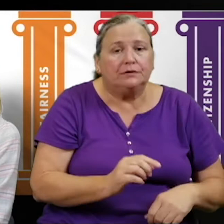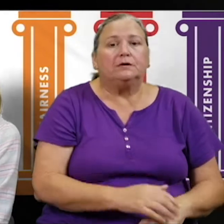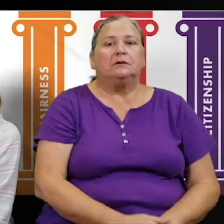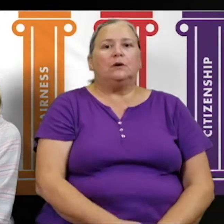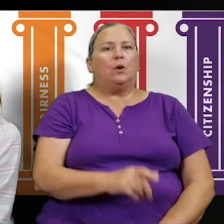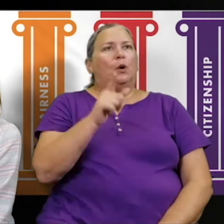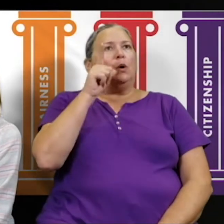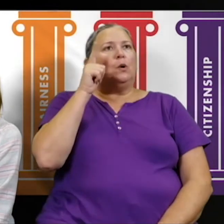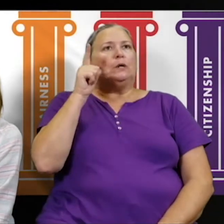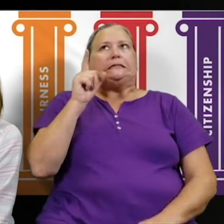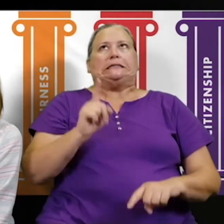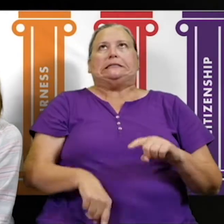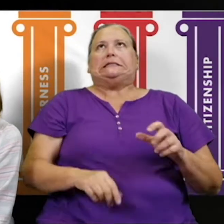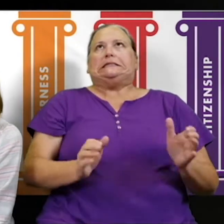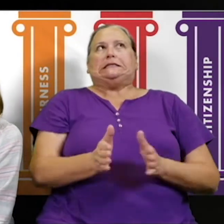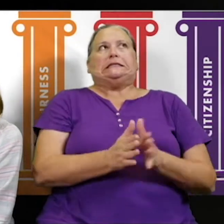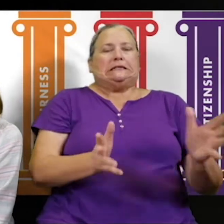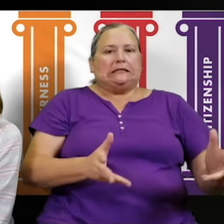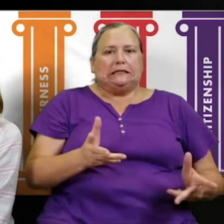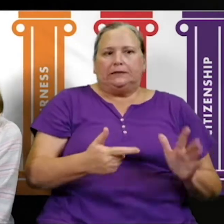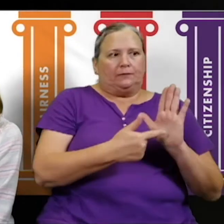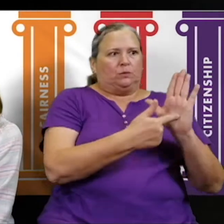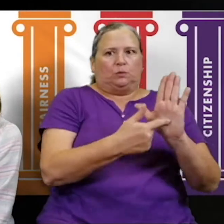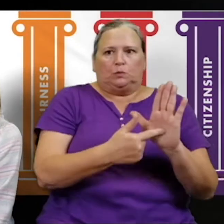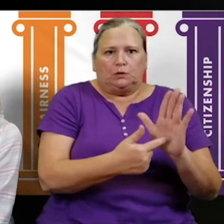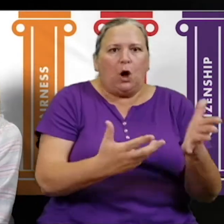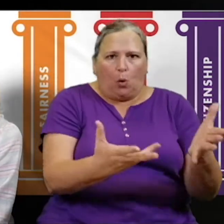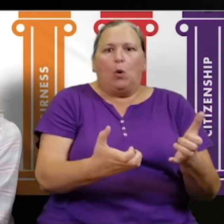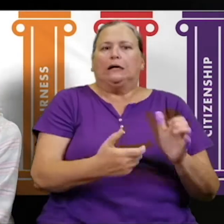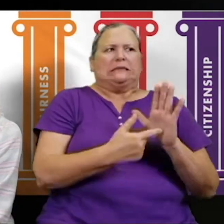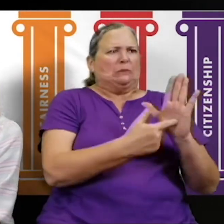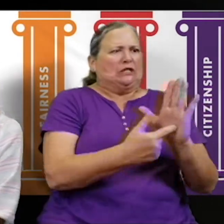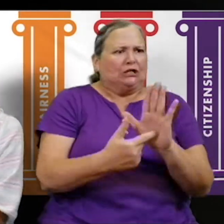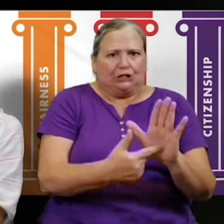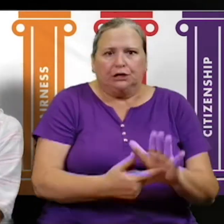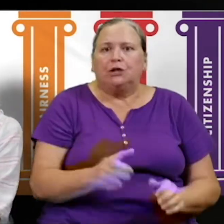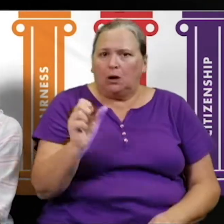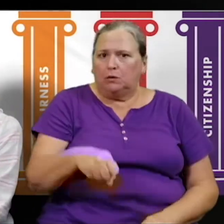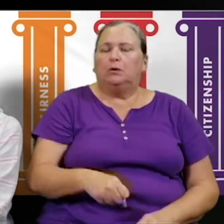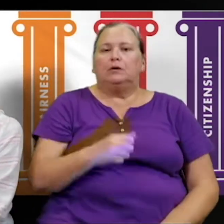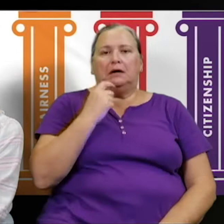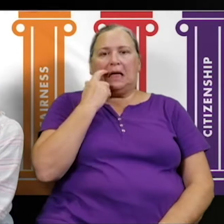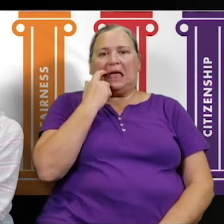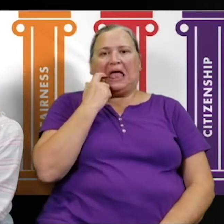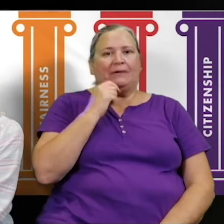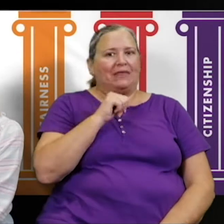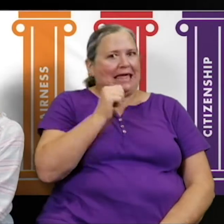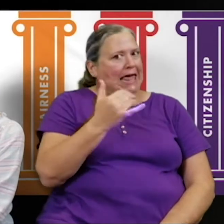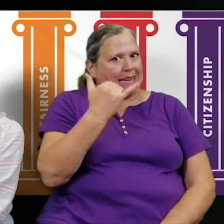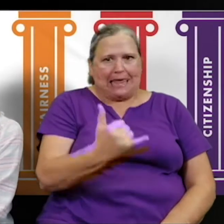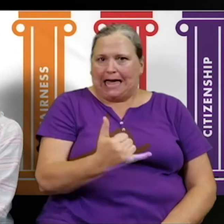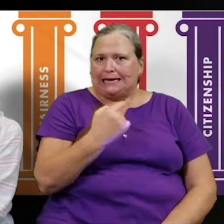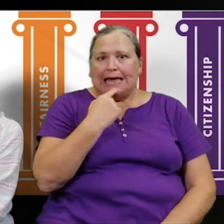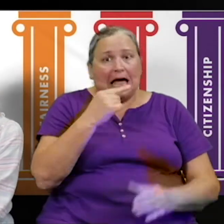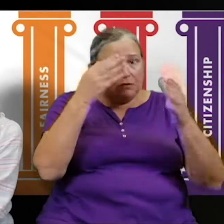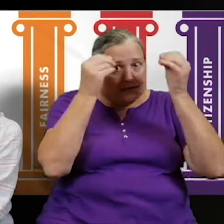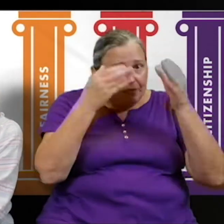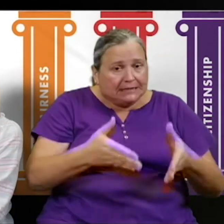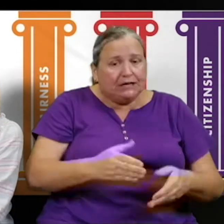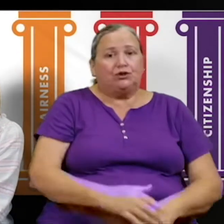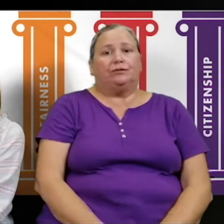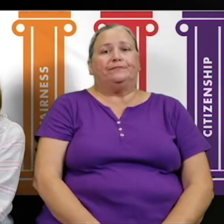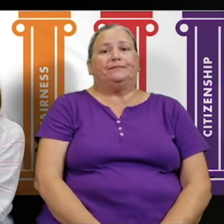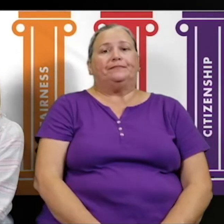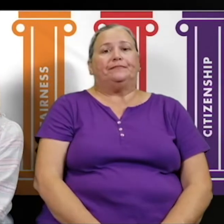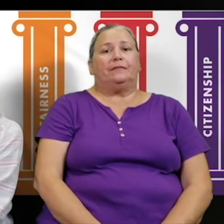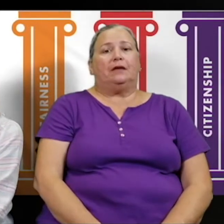had a hard time listening. Lily really wanted to show everyone. "Not now," said Mr. Slinger.